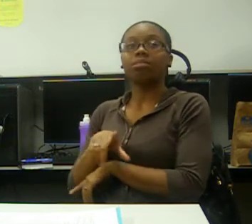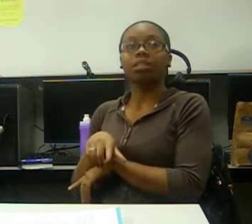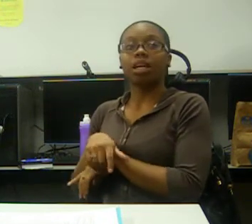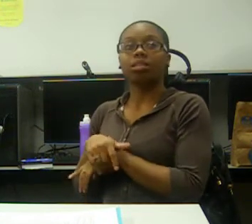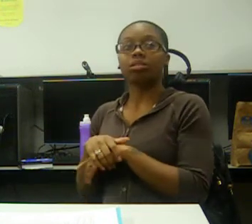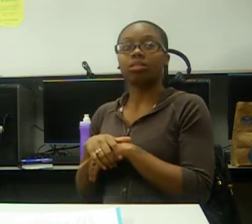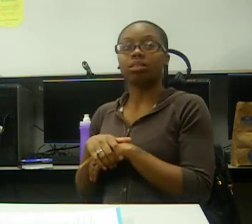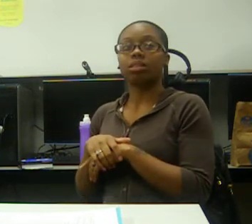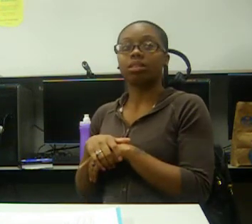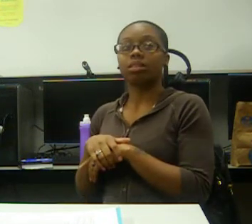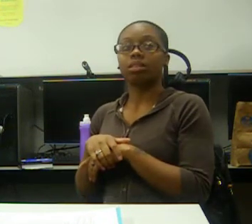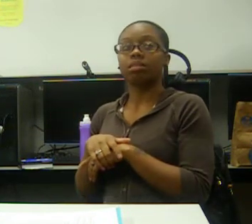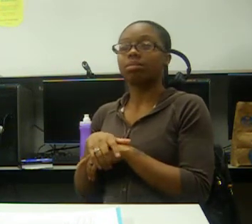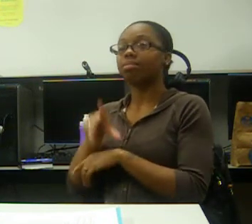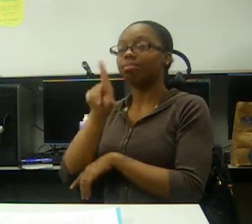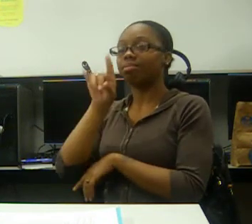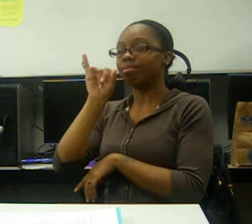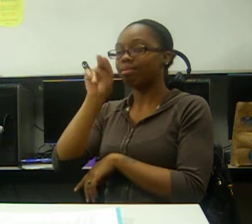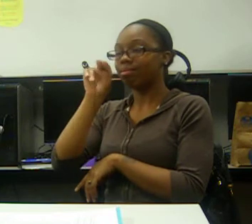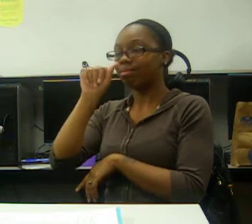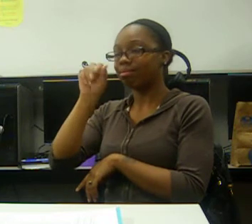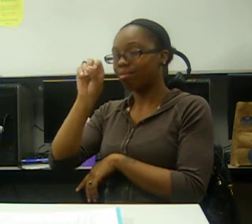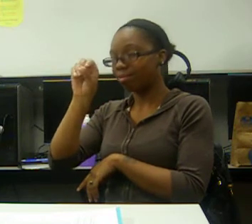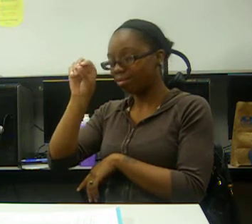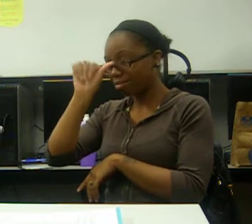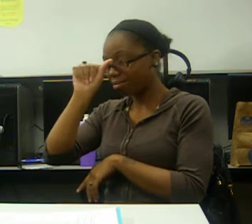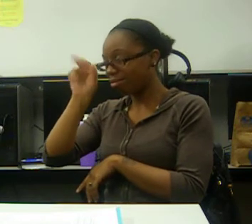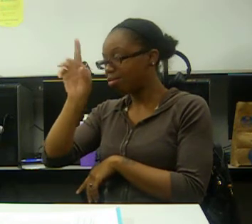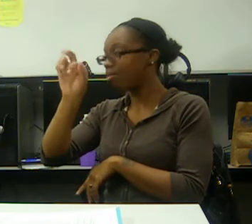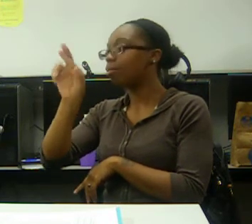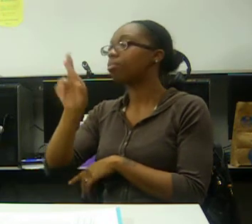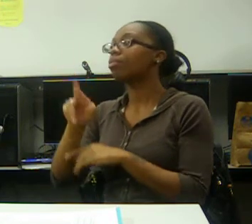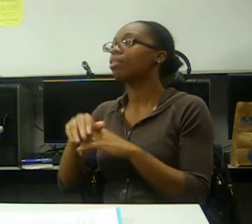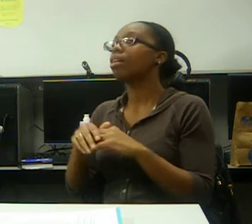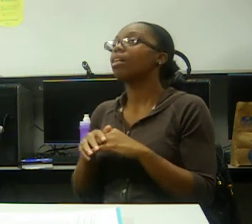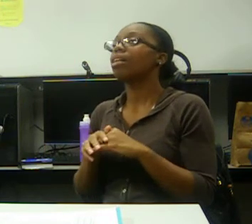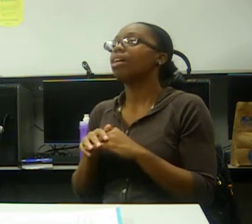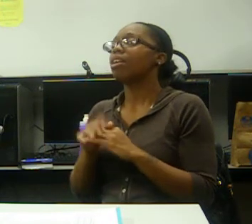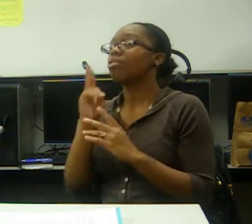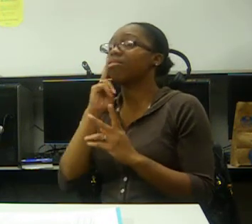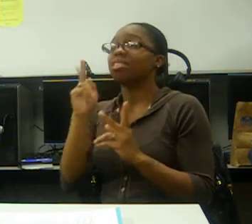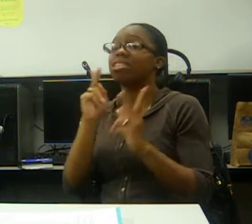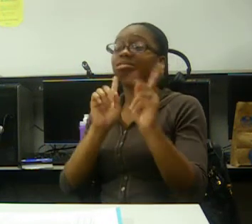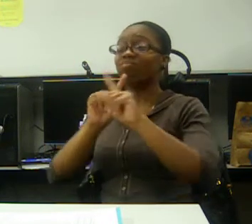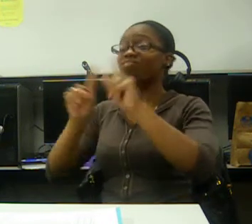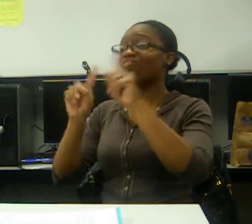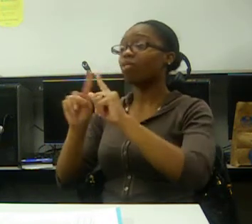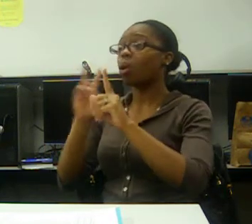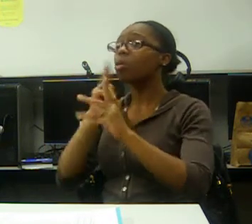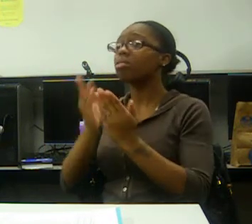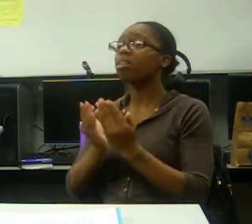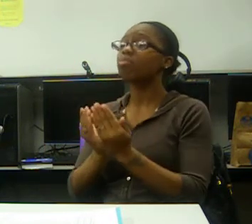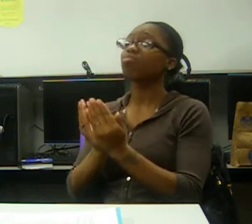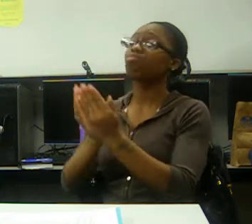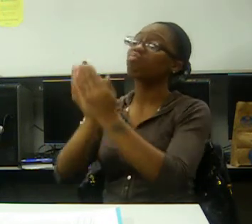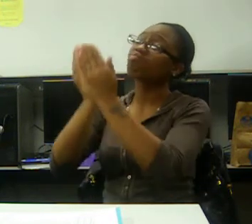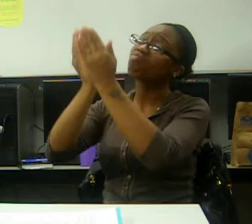the end, the boat kind of starts going up a hill, and all of a sudden it just